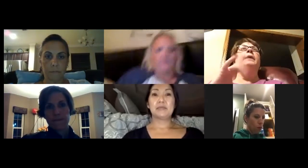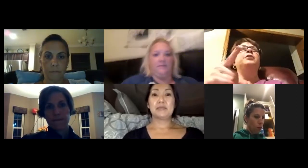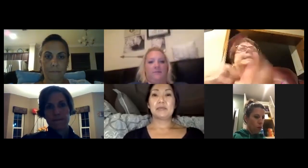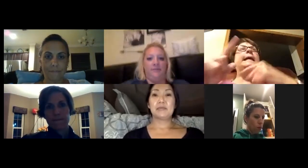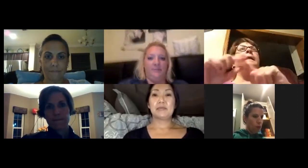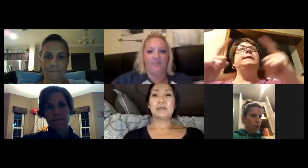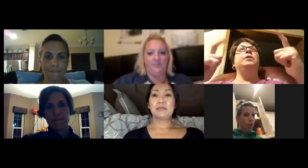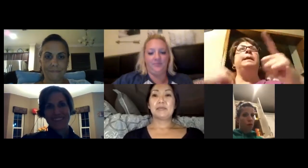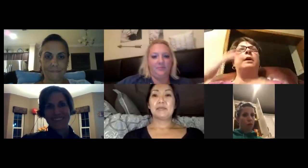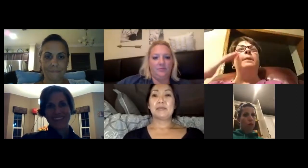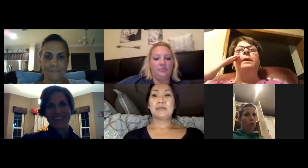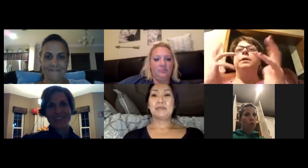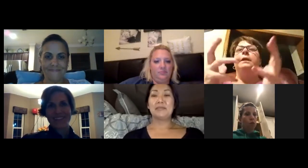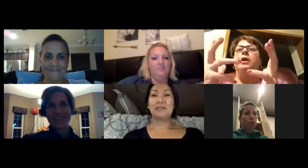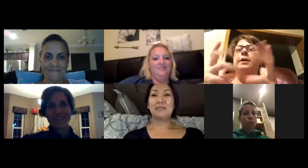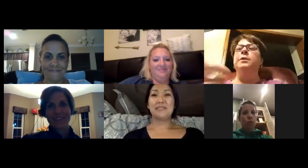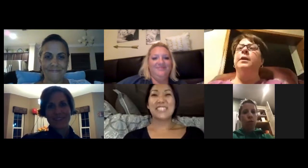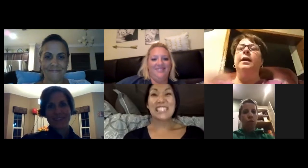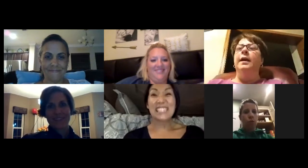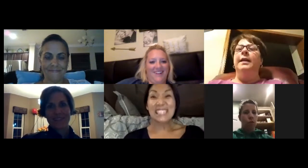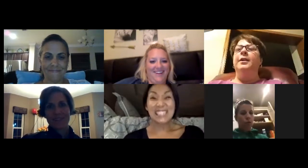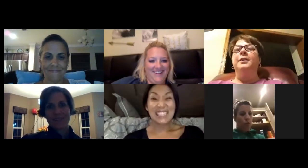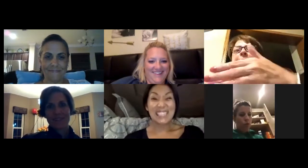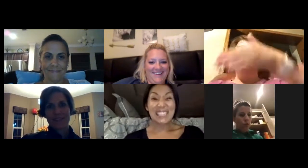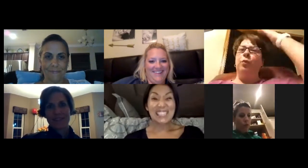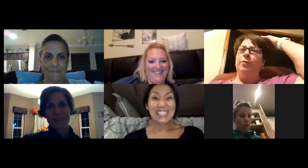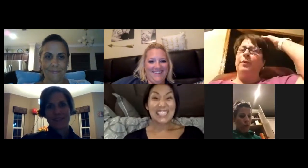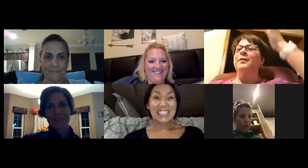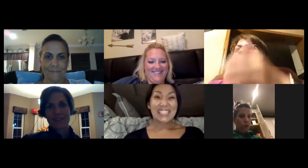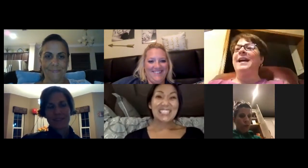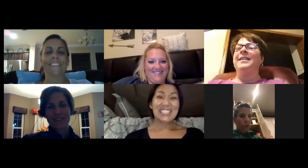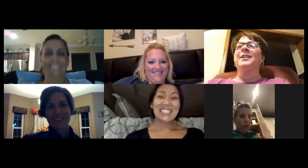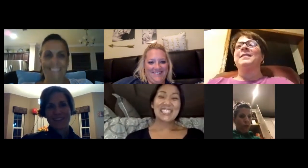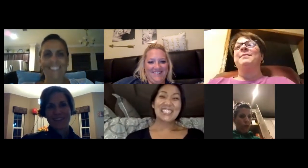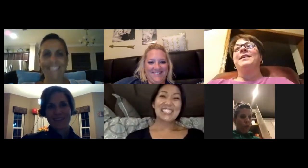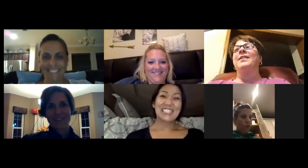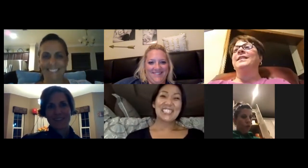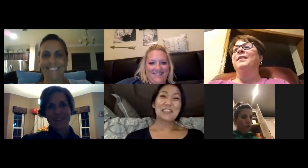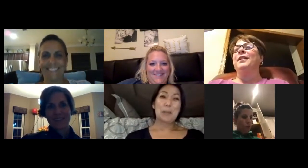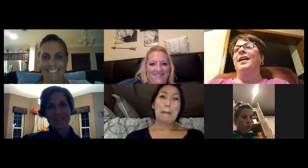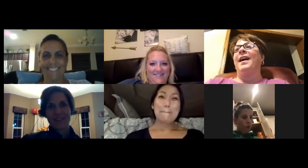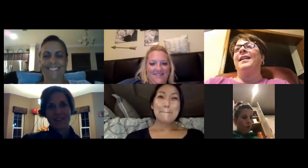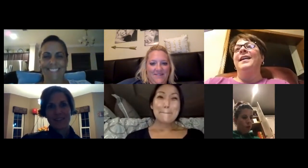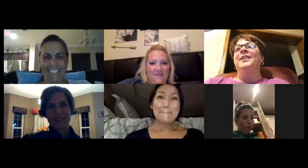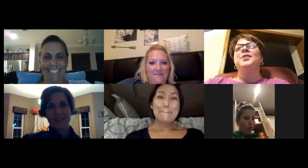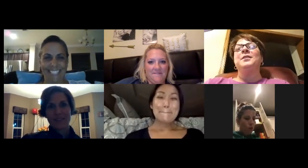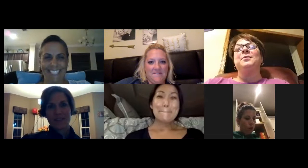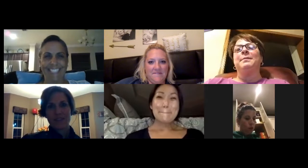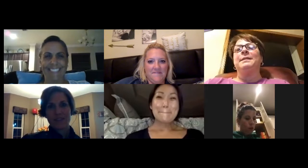she's signing to me. Now I'm going to really talk to her. And they're going to be whoop right over your head. They're going to be all in love with that. Usually once a